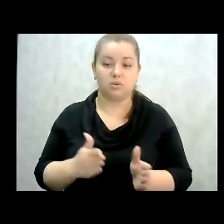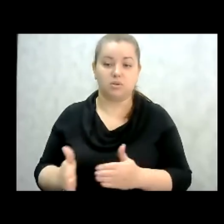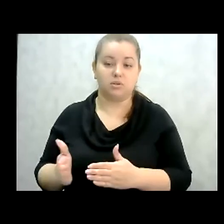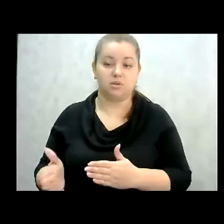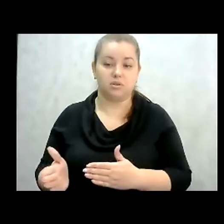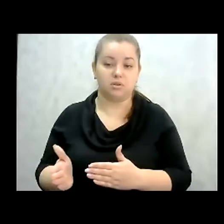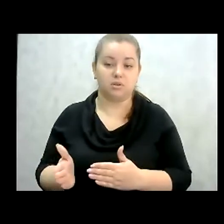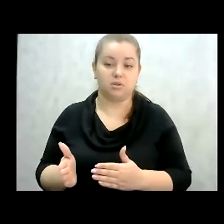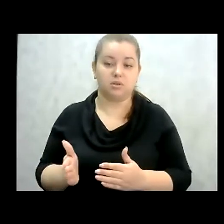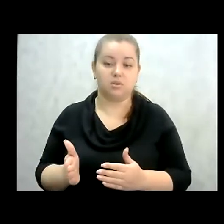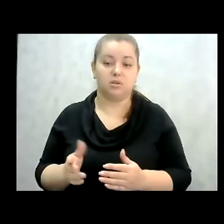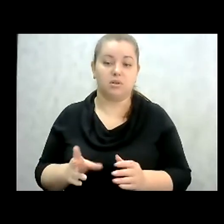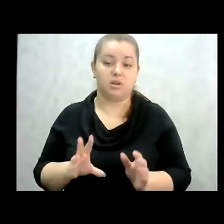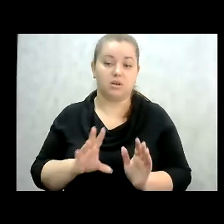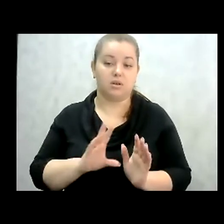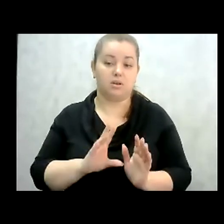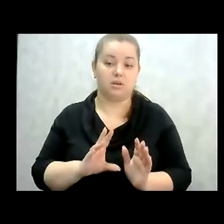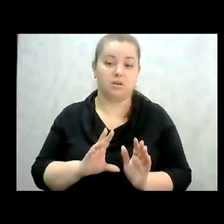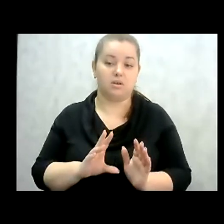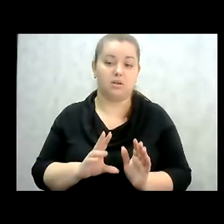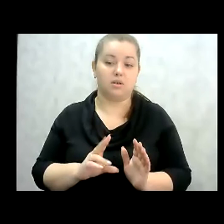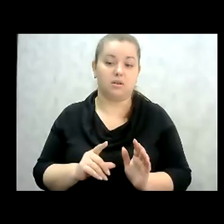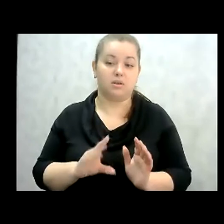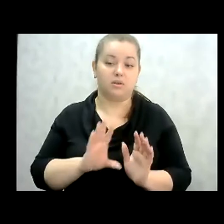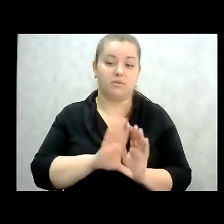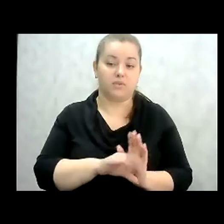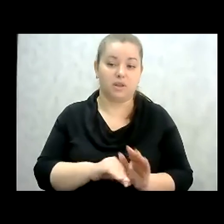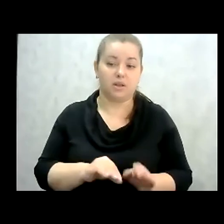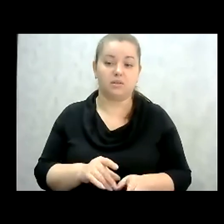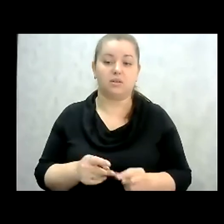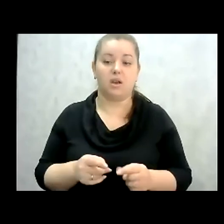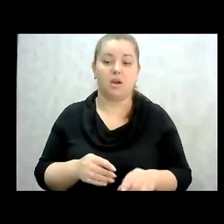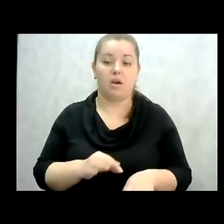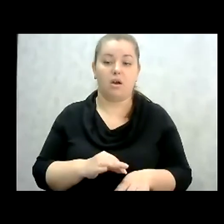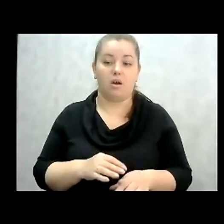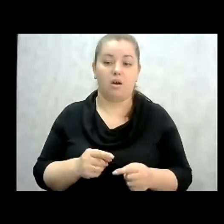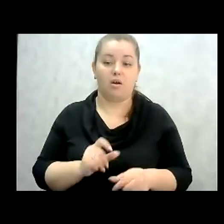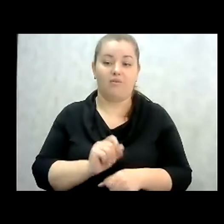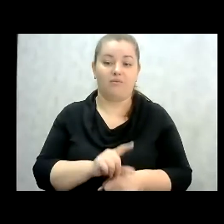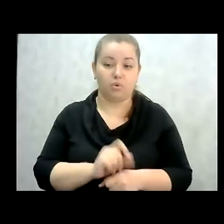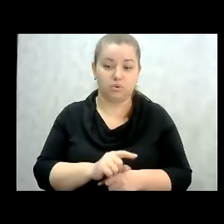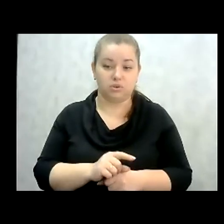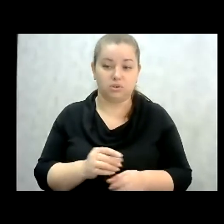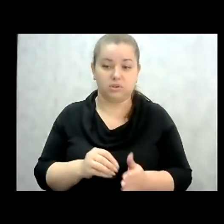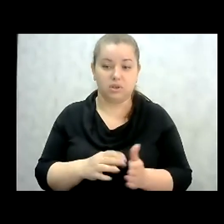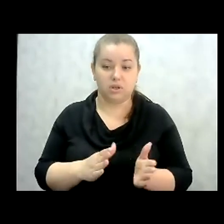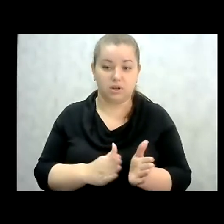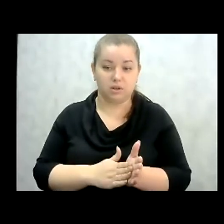This system will be reorganized, and